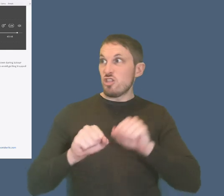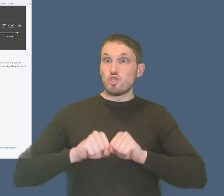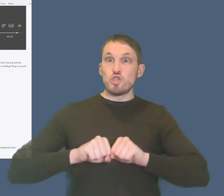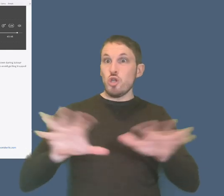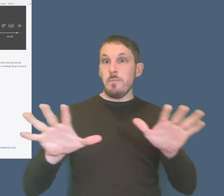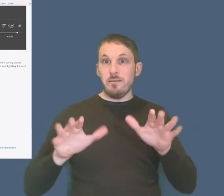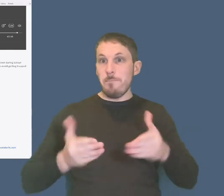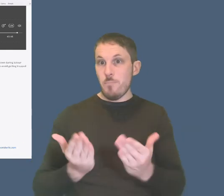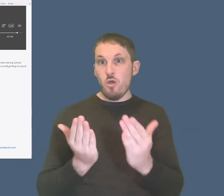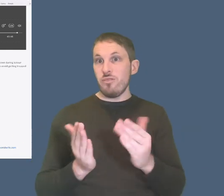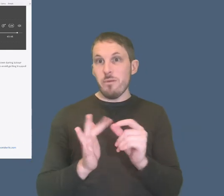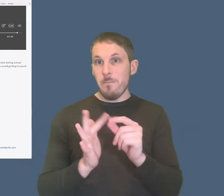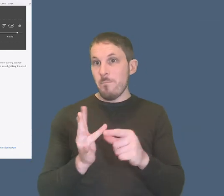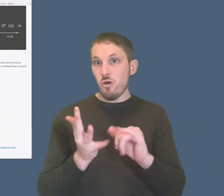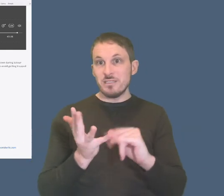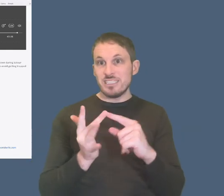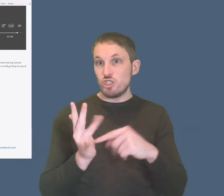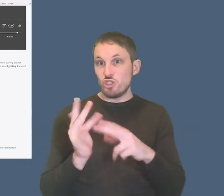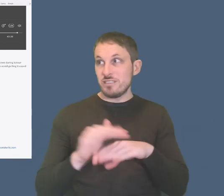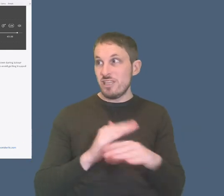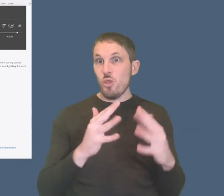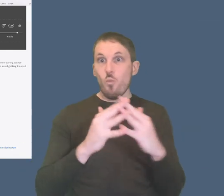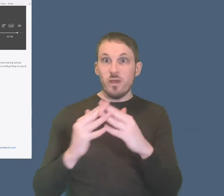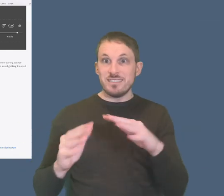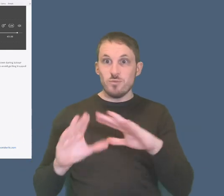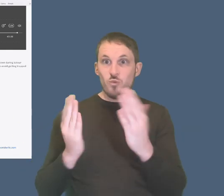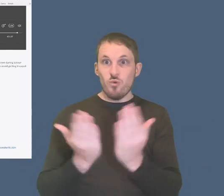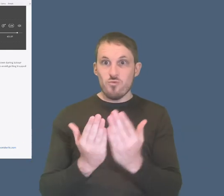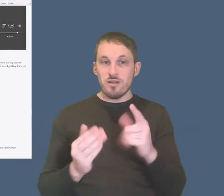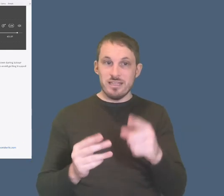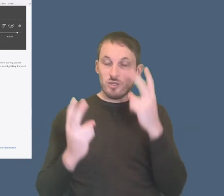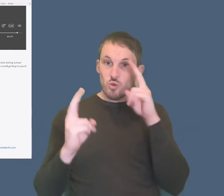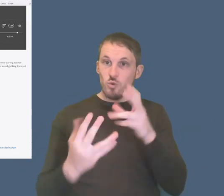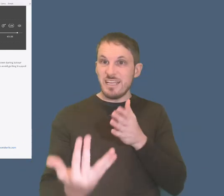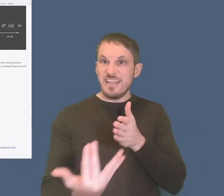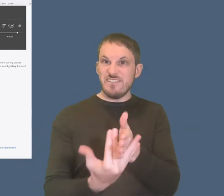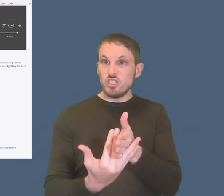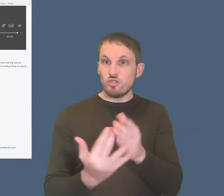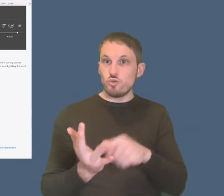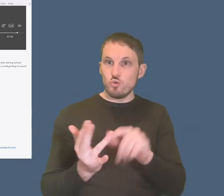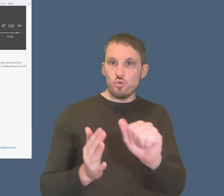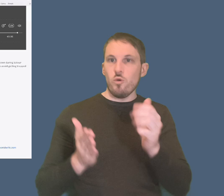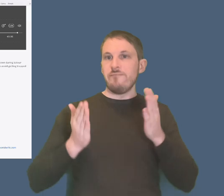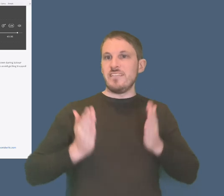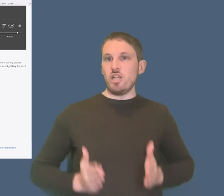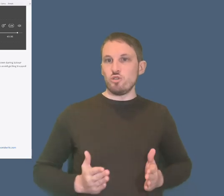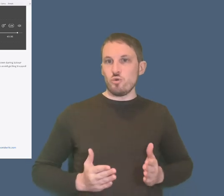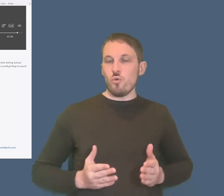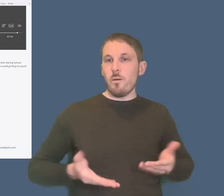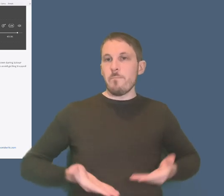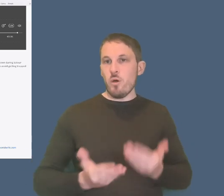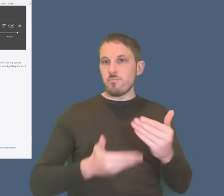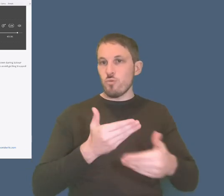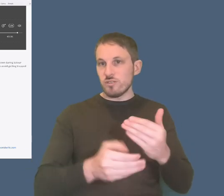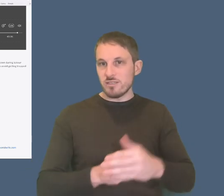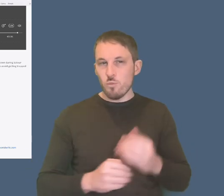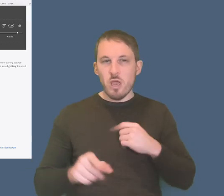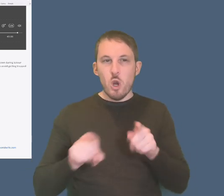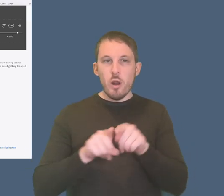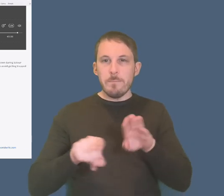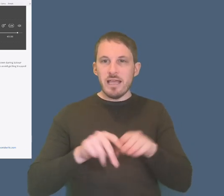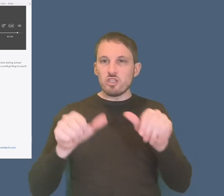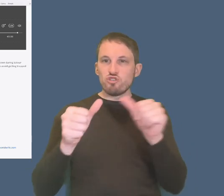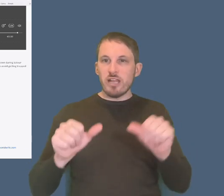women in the West are giving birth in, and it's considered an intervention in the physiological birth process. We learned about the shape of your pelvis and